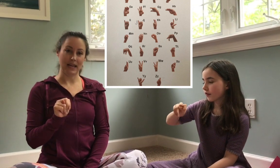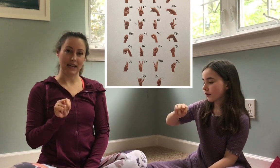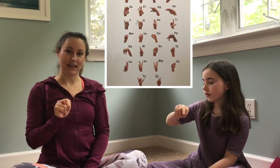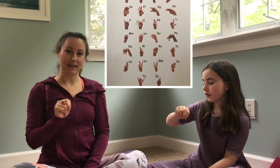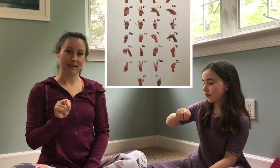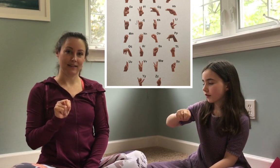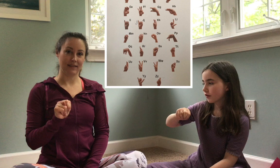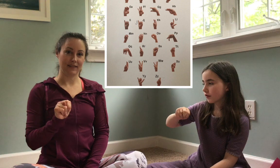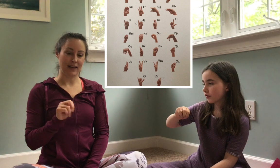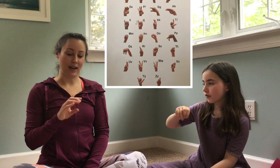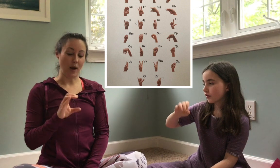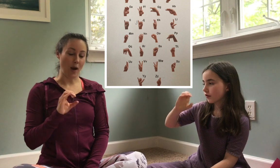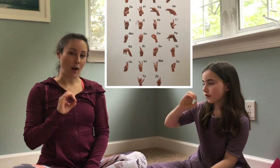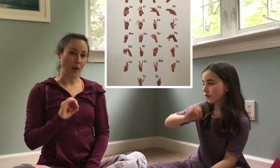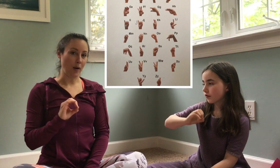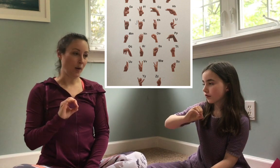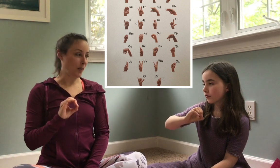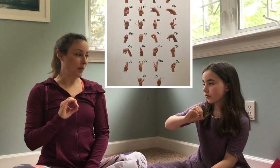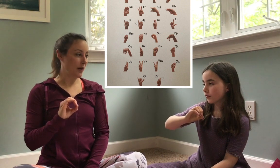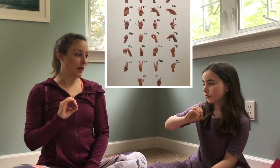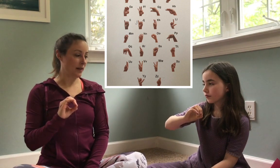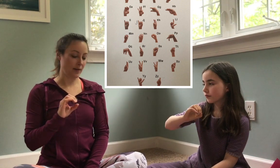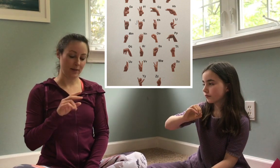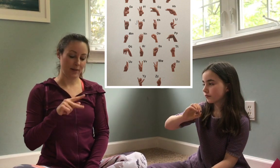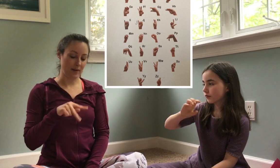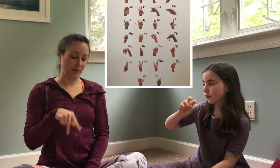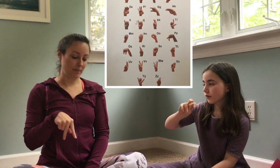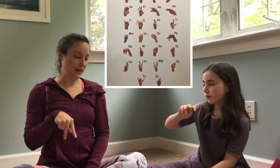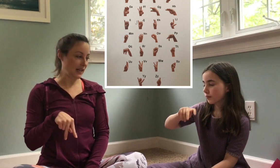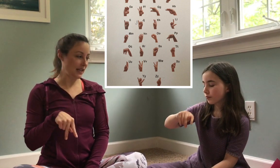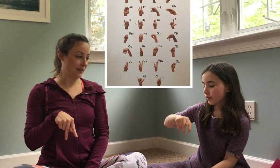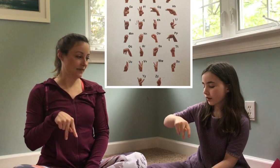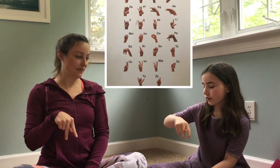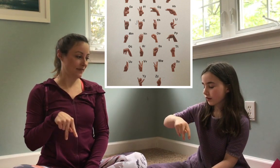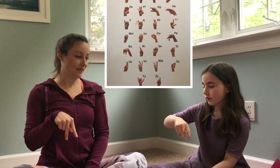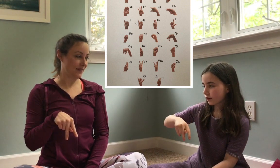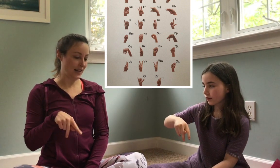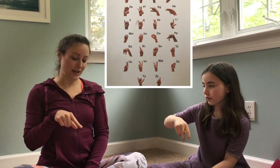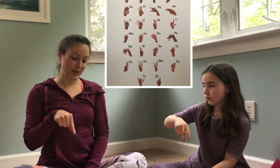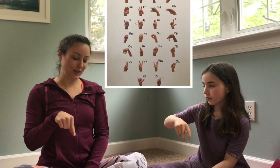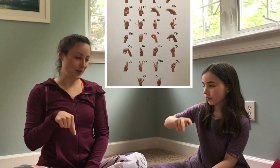N, O, P, Q,